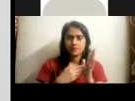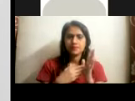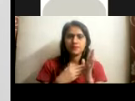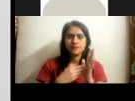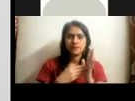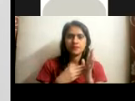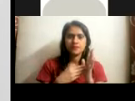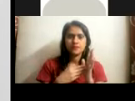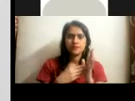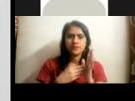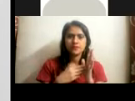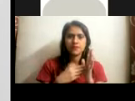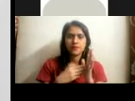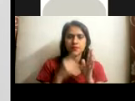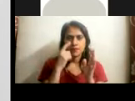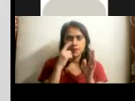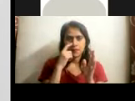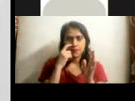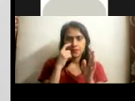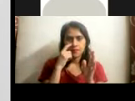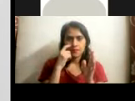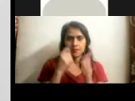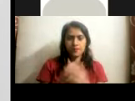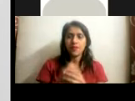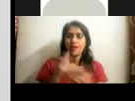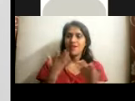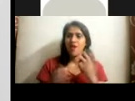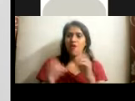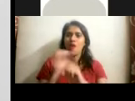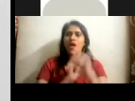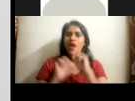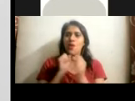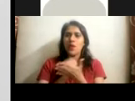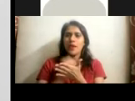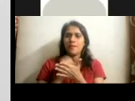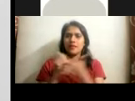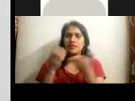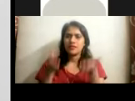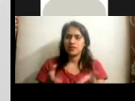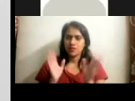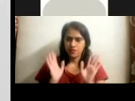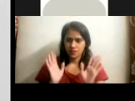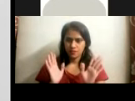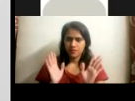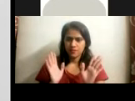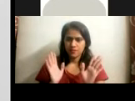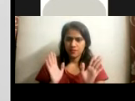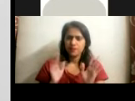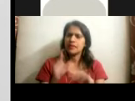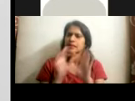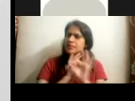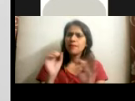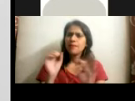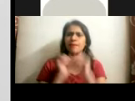Let's go into the activity now. So it's just this very simple activity